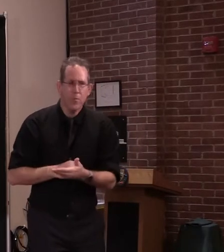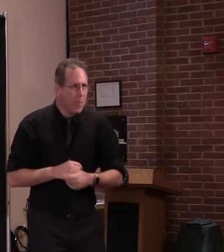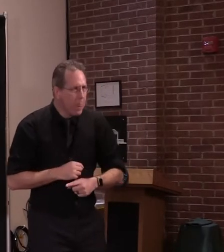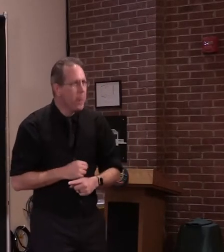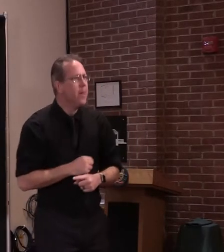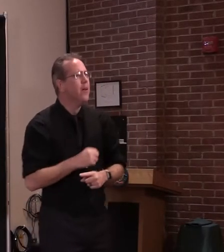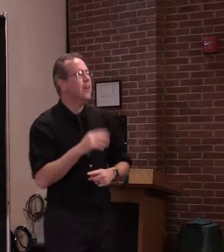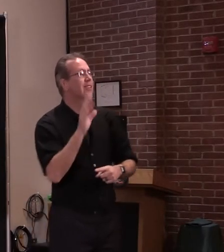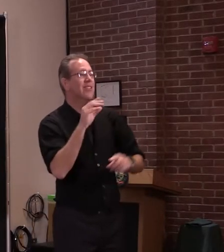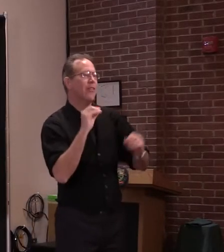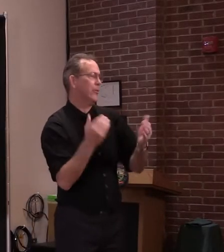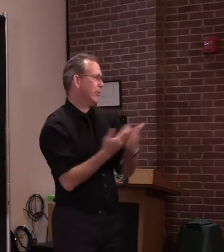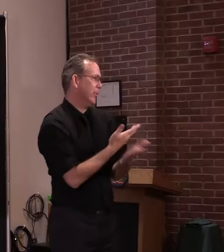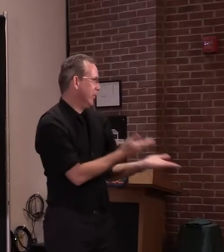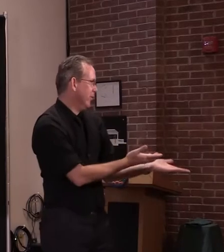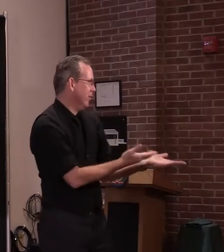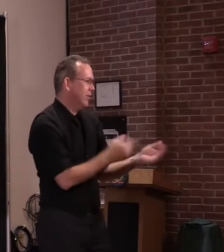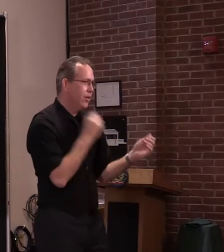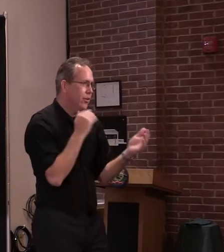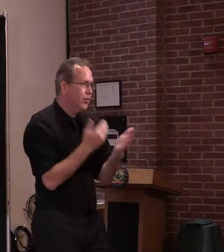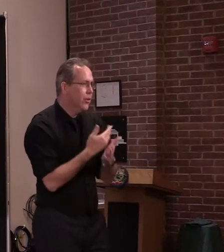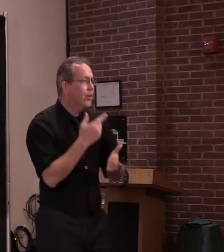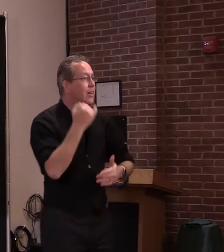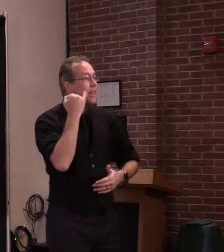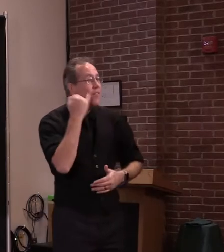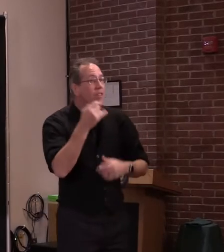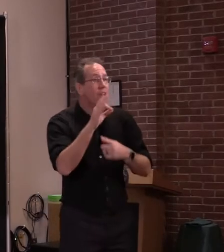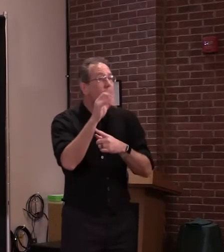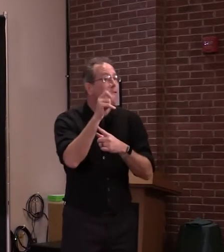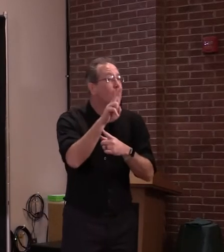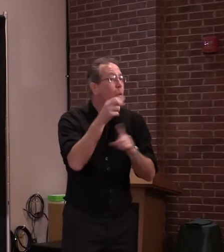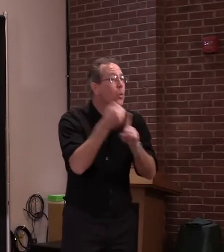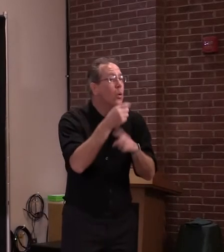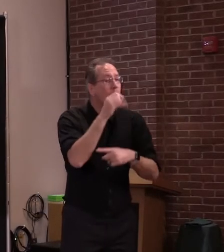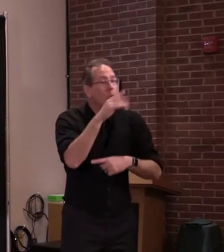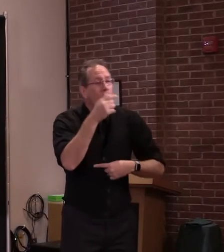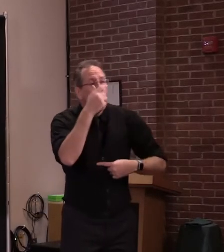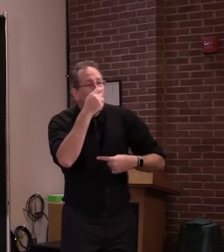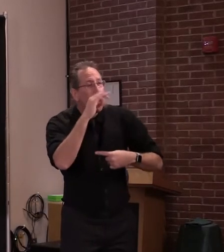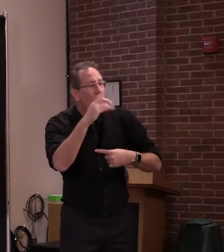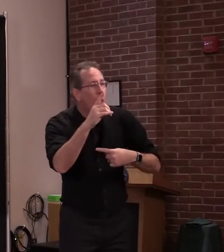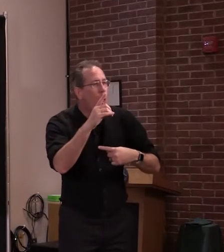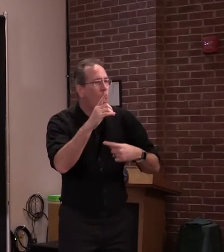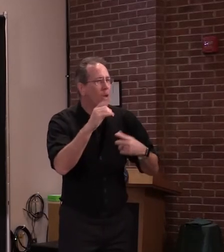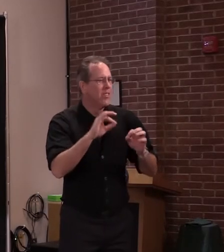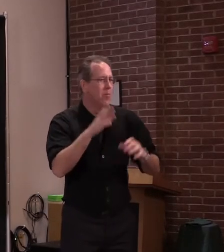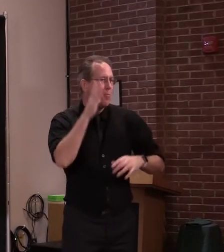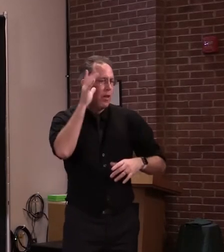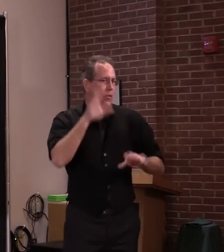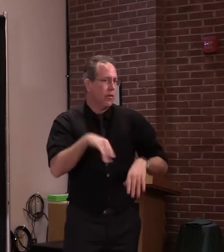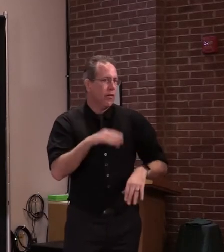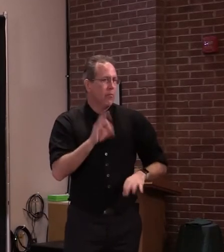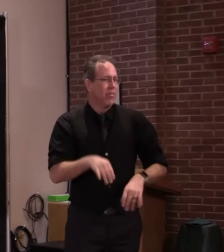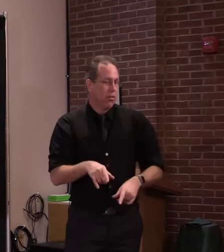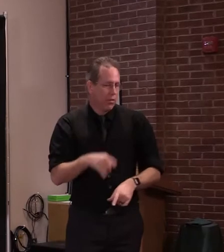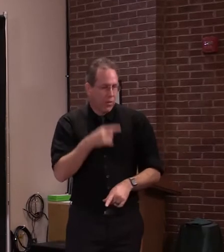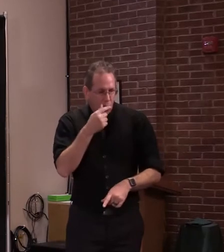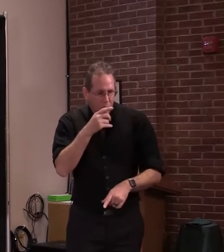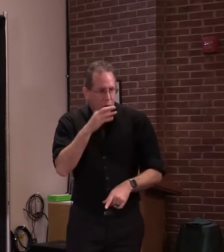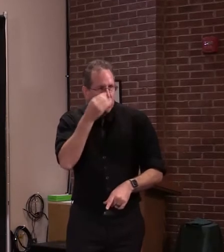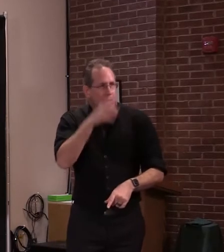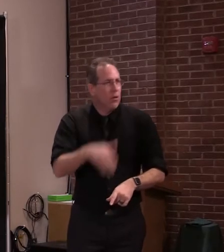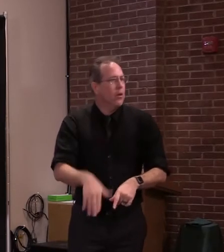endemic, because we, in the past, when we've had the flu and cold and so forth, this is something that we experience.